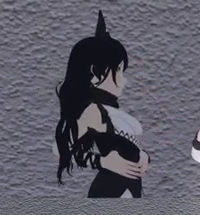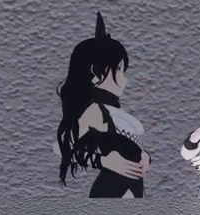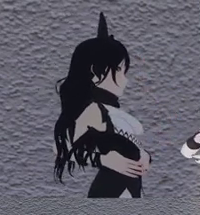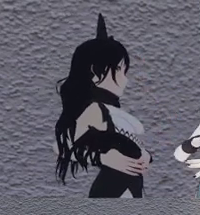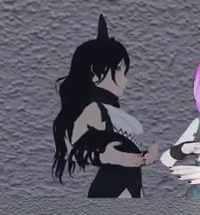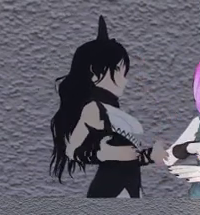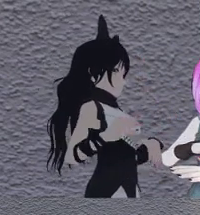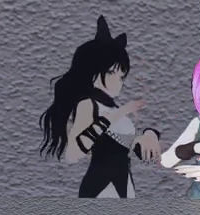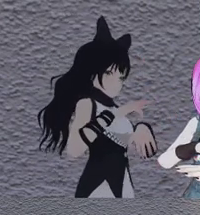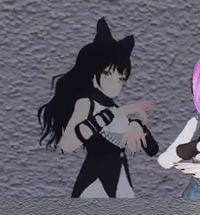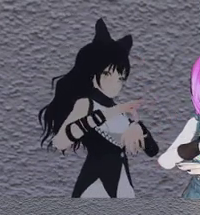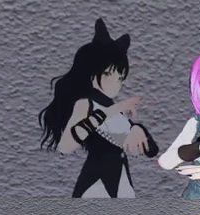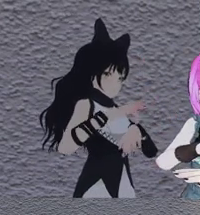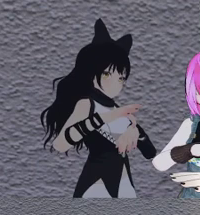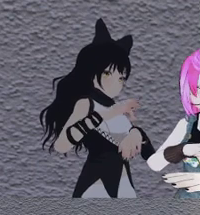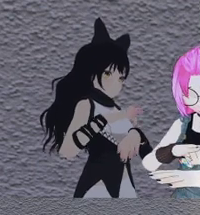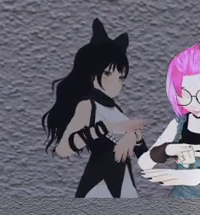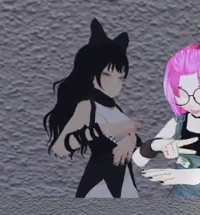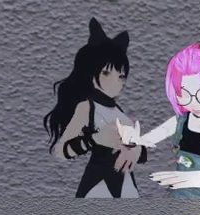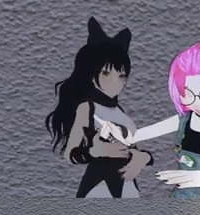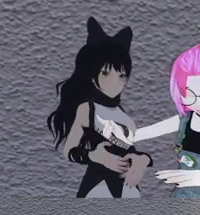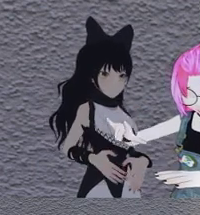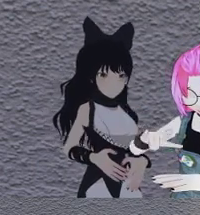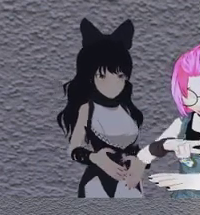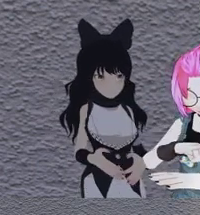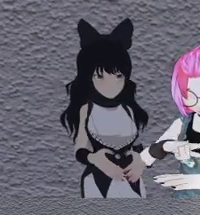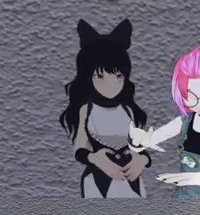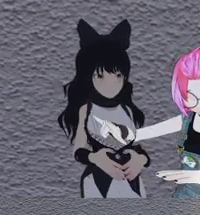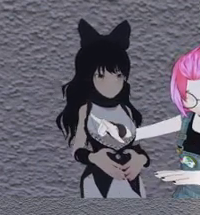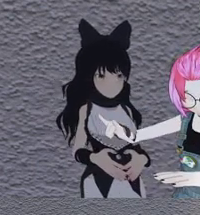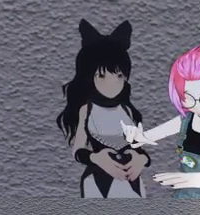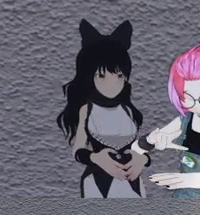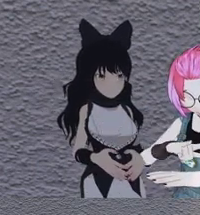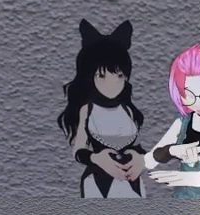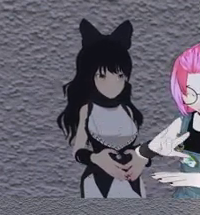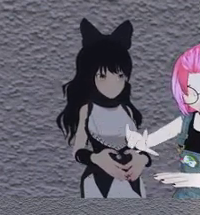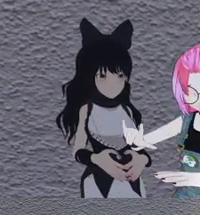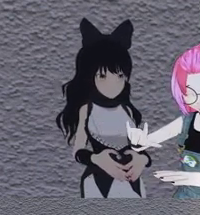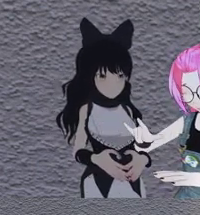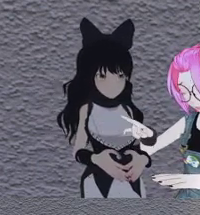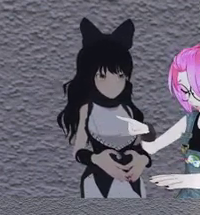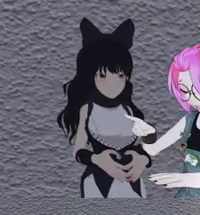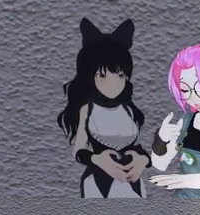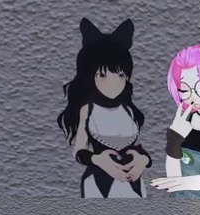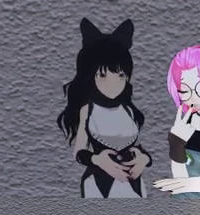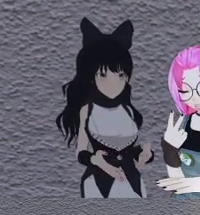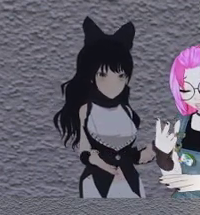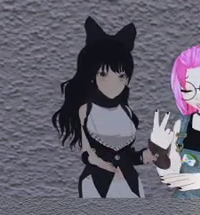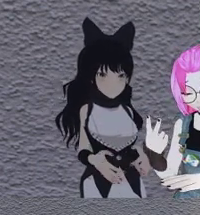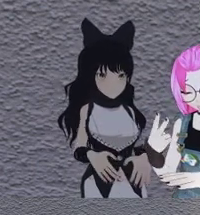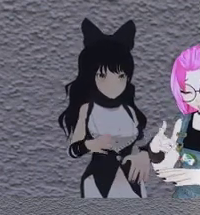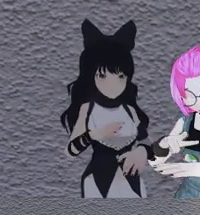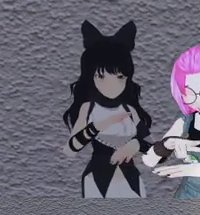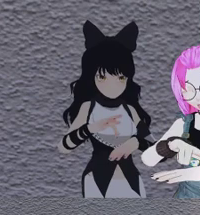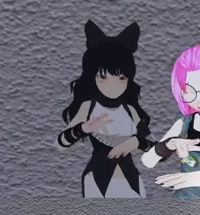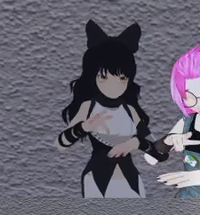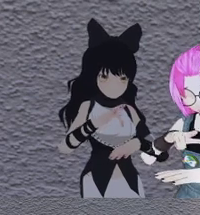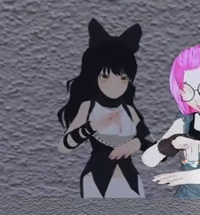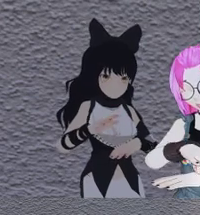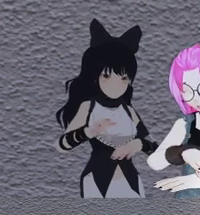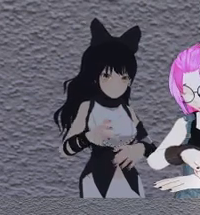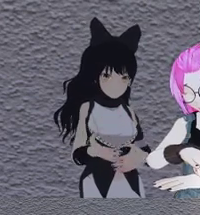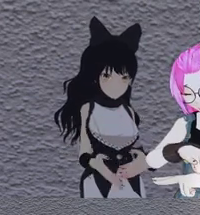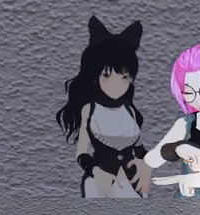So I said there's another version where you go that way instead, like that. But then he's saying multiple